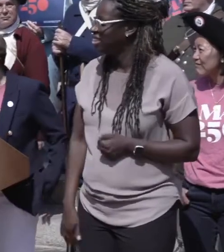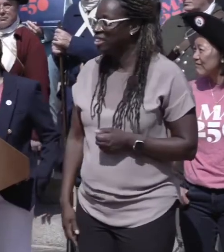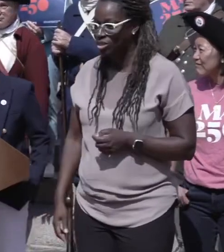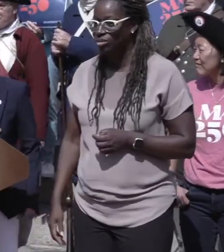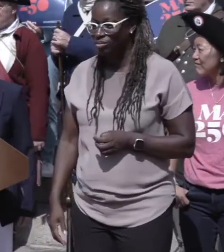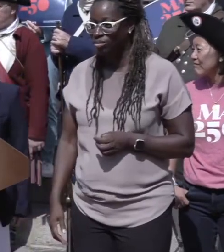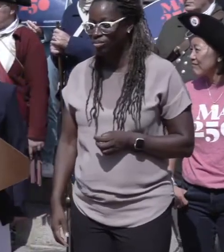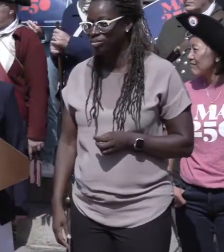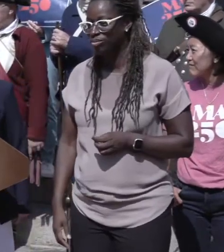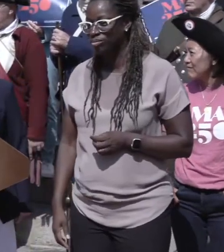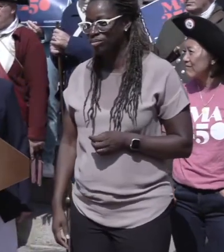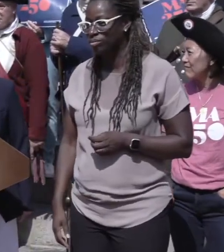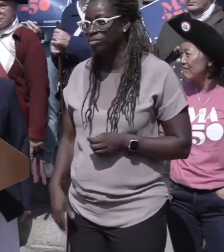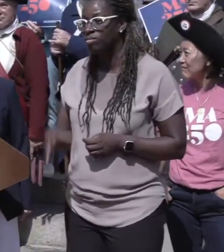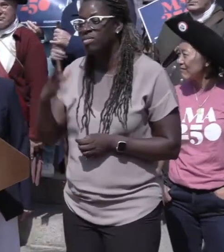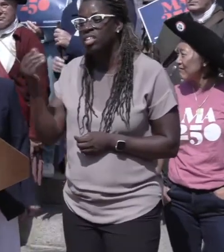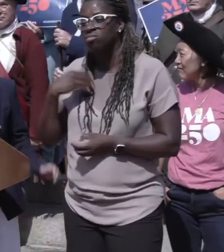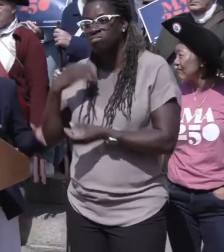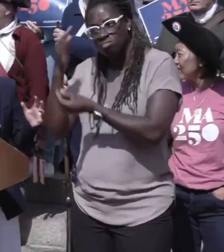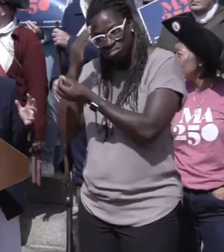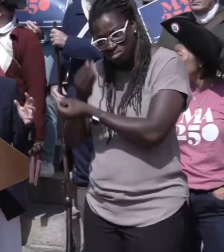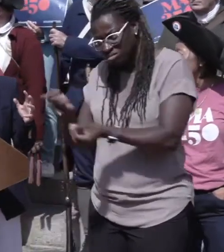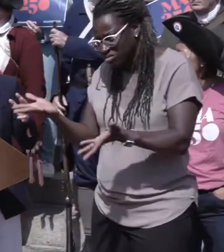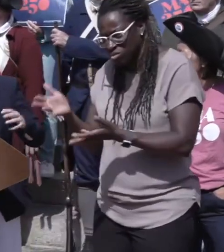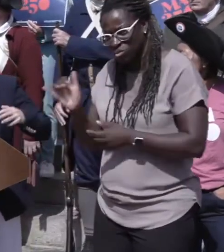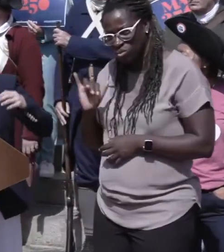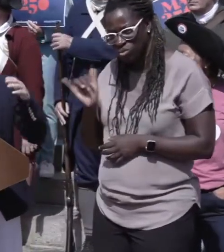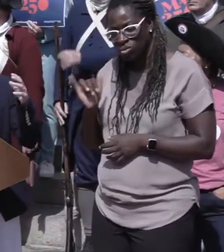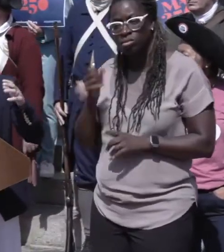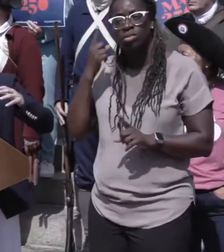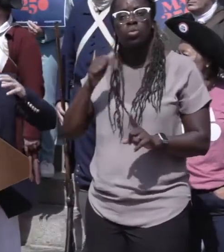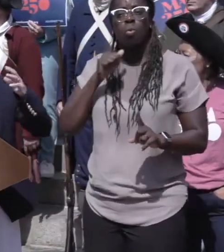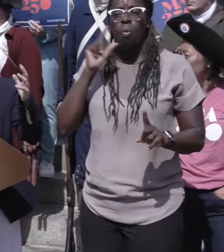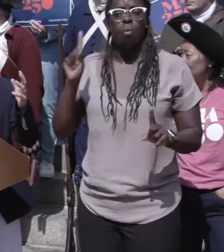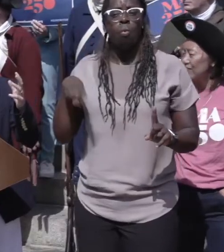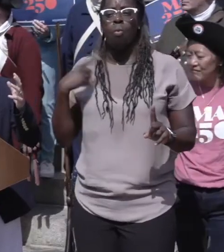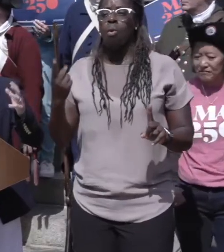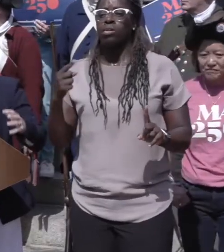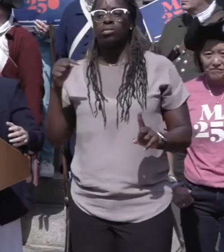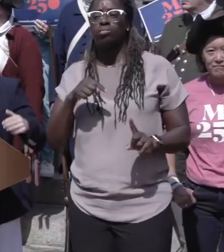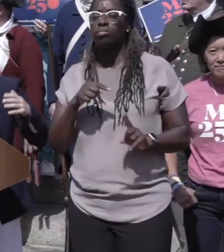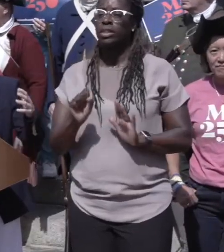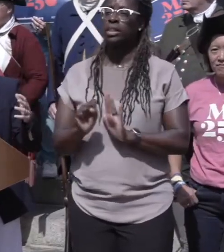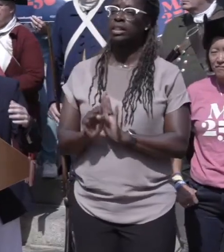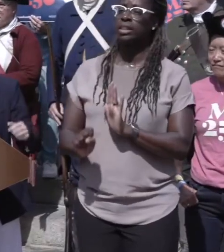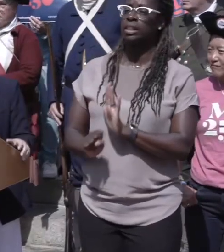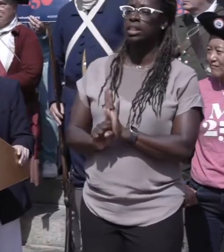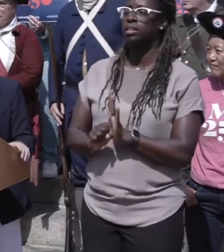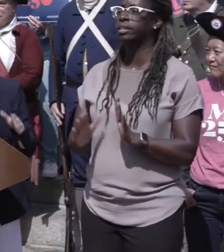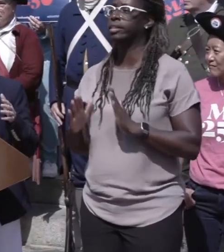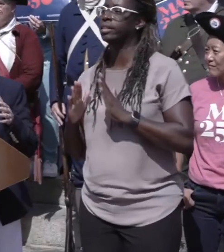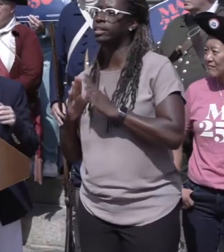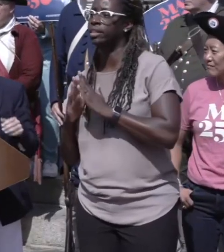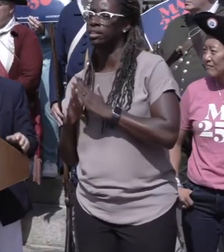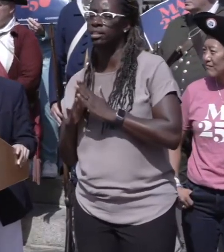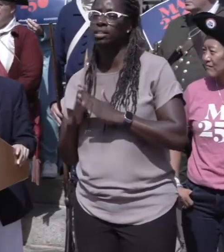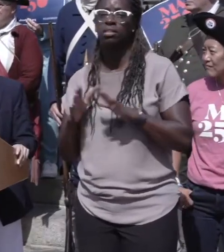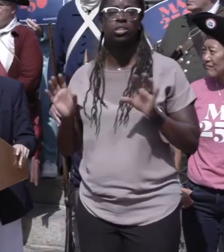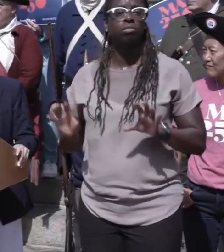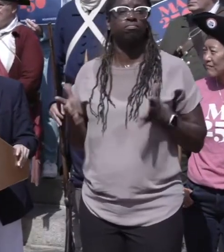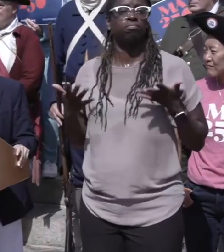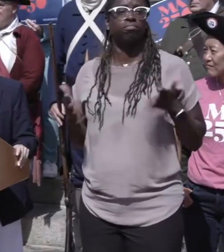The cool thing about this, too, is this isn't just, you know, state, city, effort and action coming. It is,